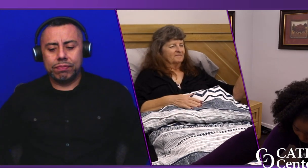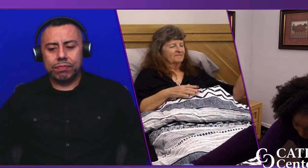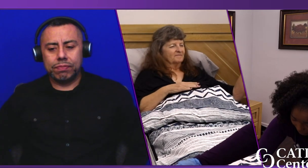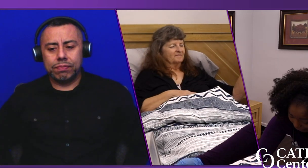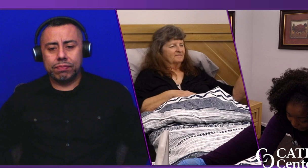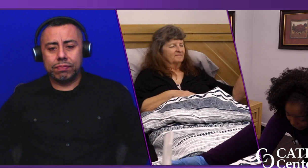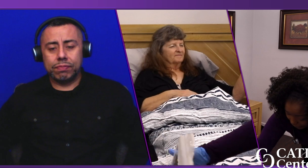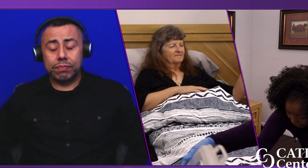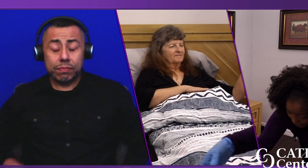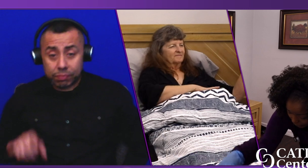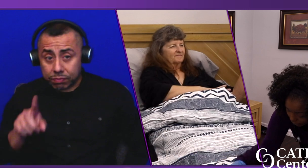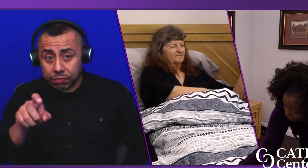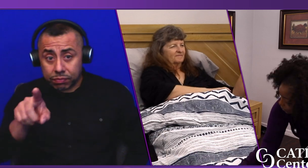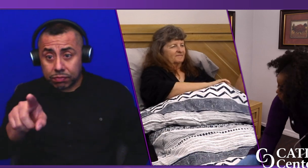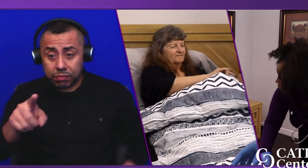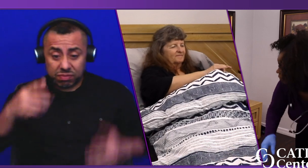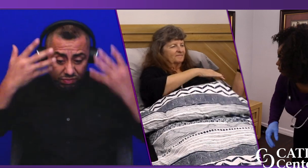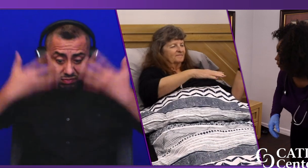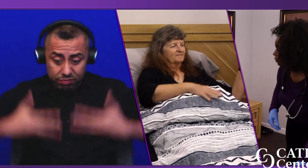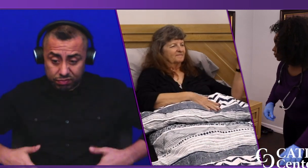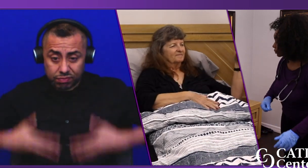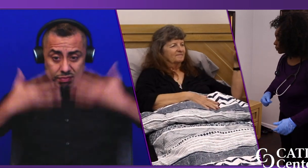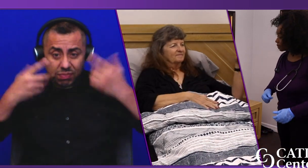Are you in any pain?